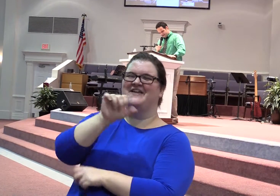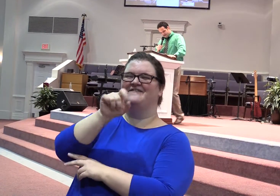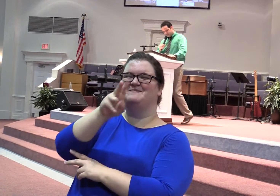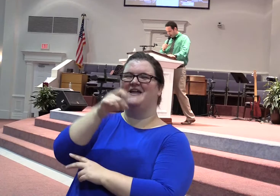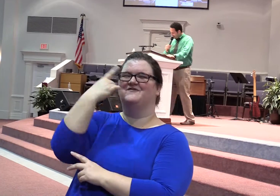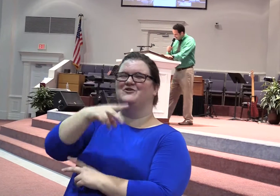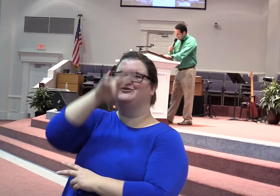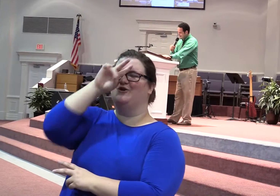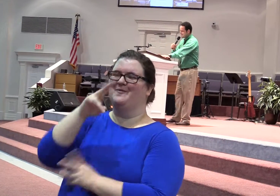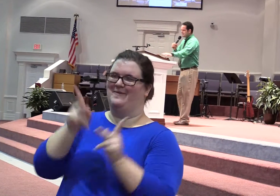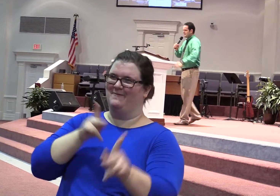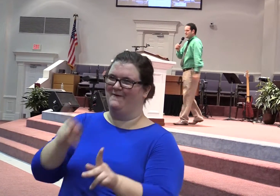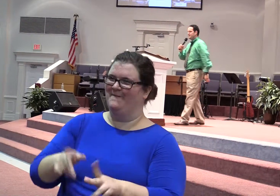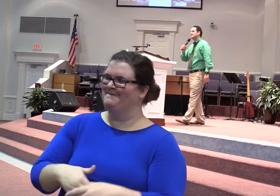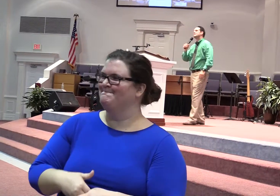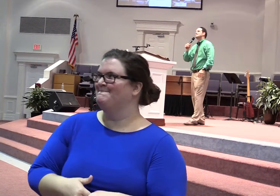Hallelujah. I'm sorry.